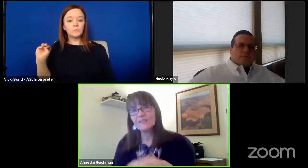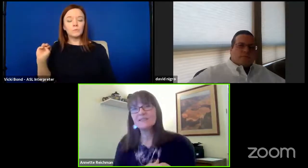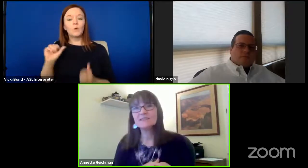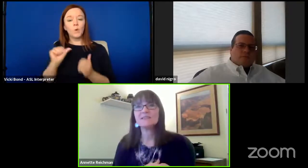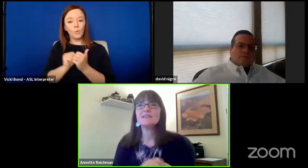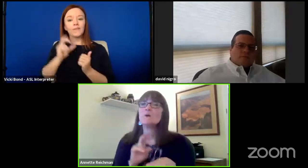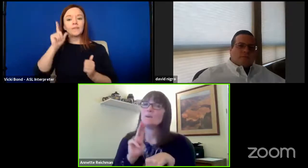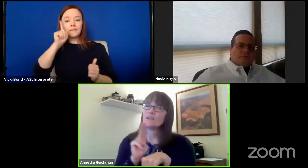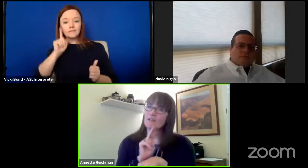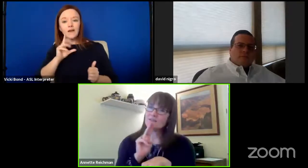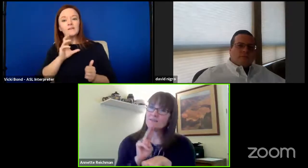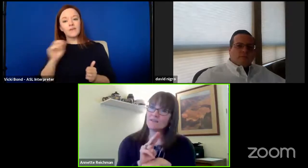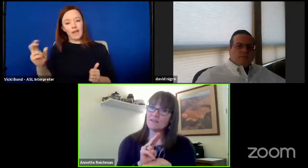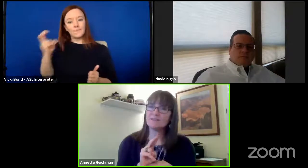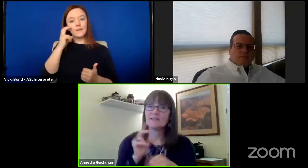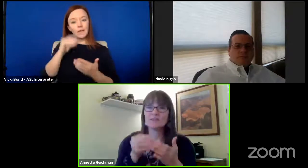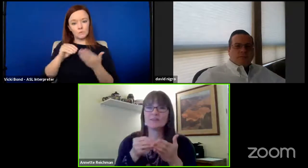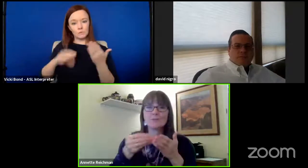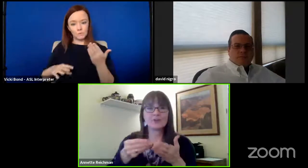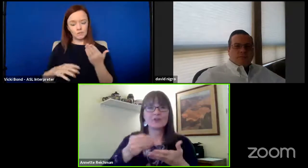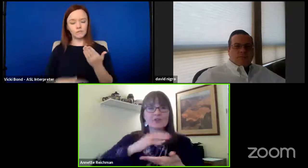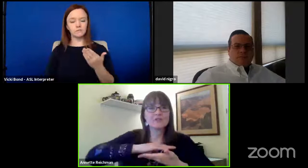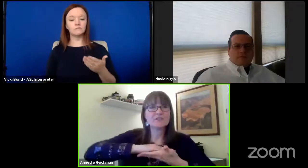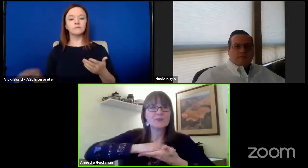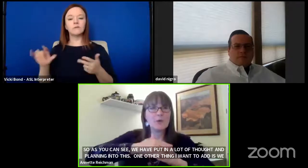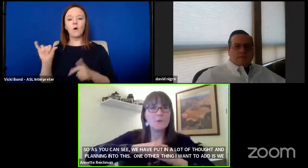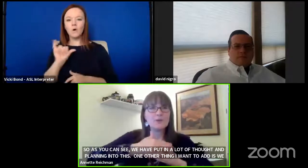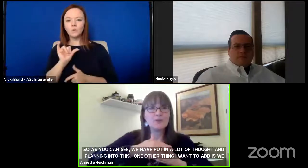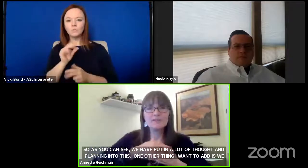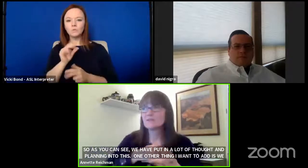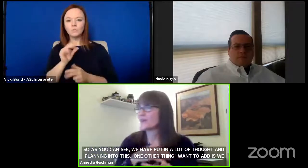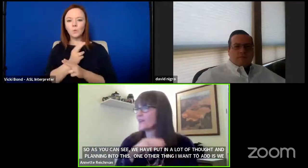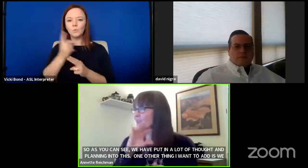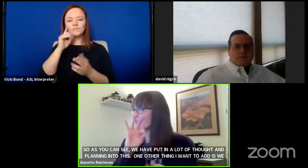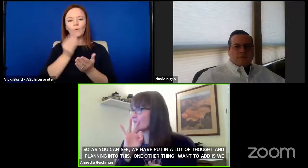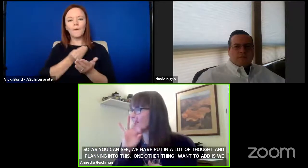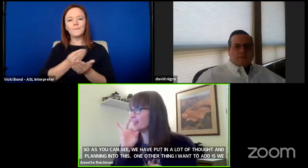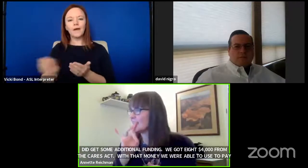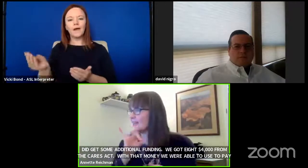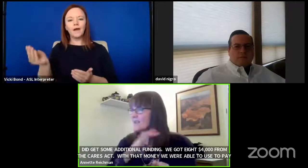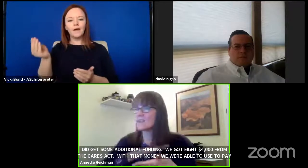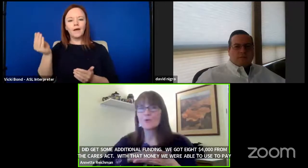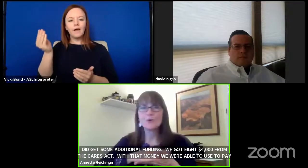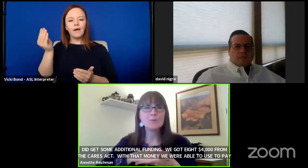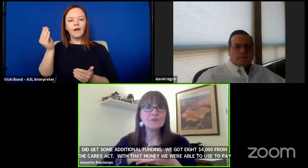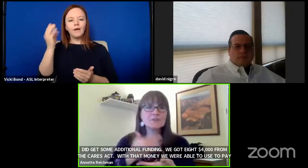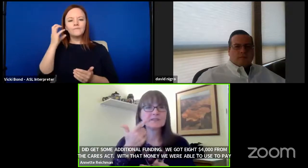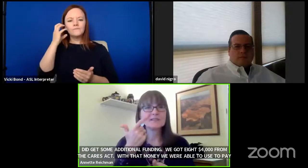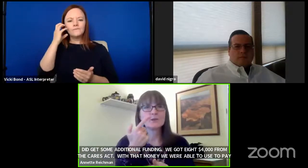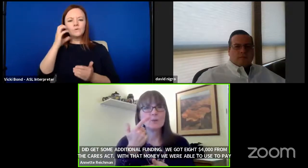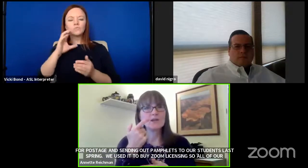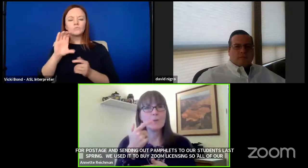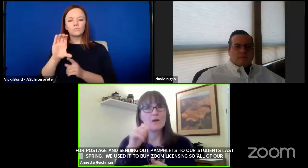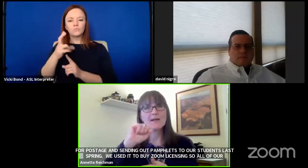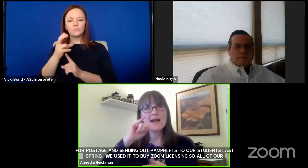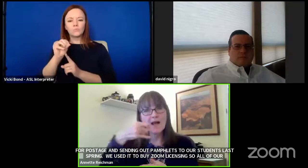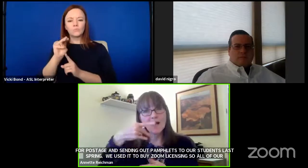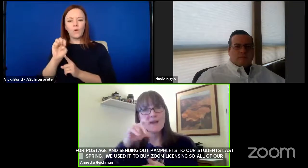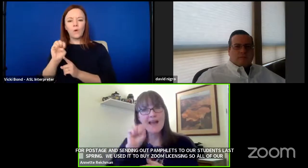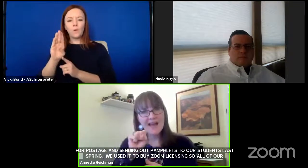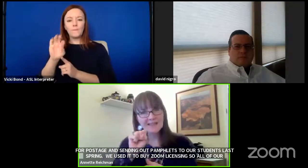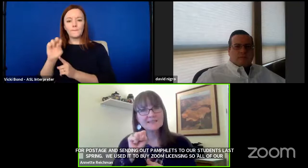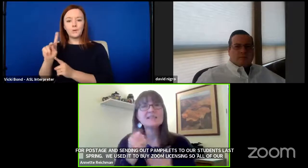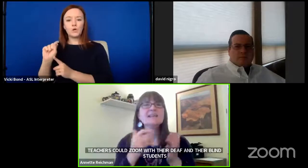blind students. We also use it to purchase Chromebooks, I think 98 Chromebooks and